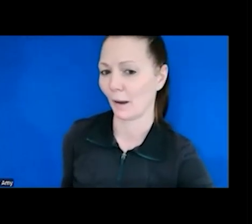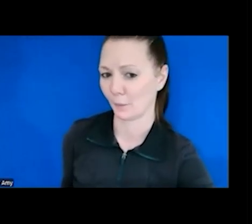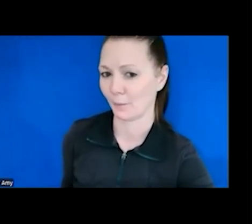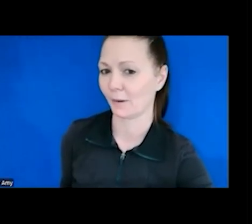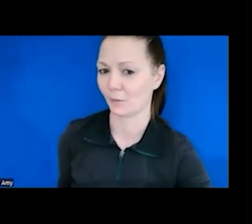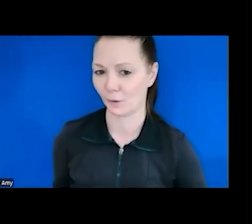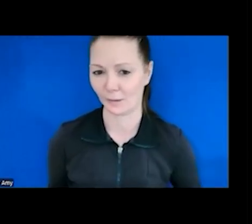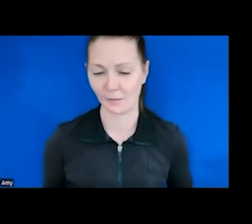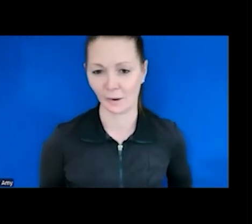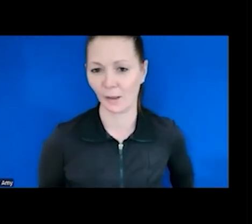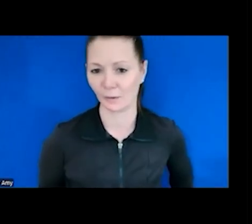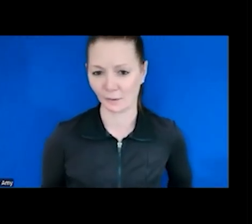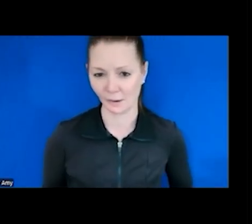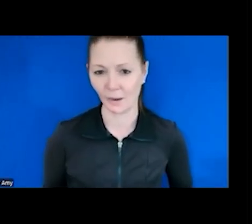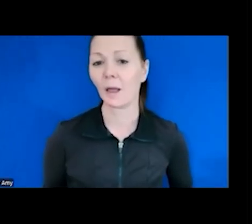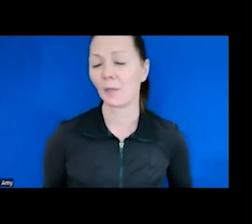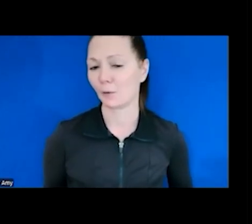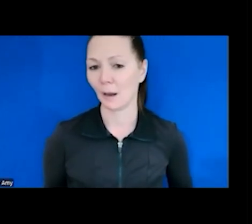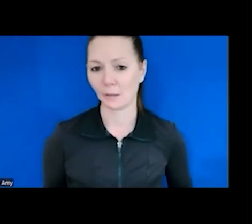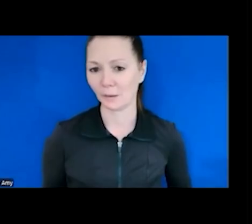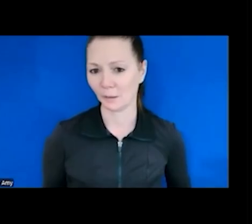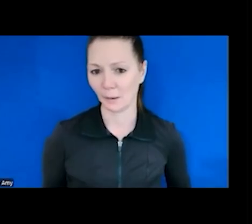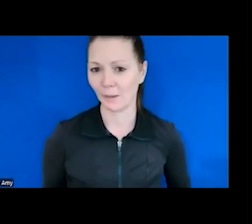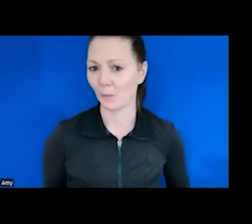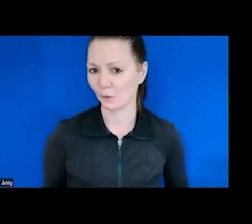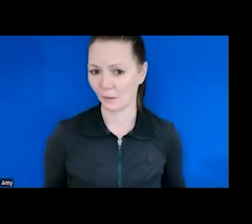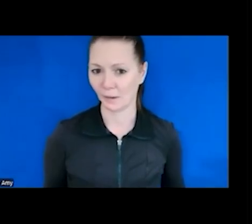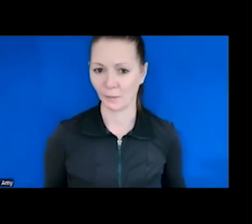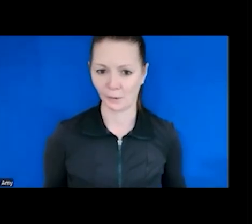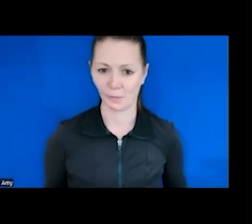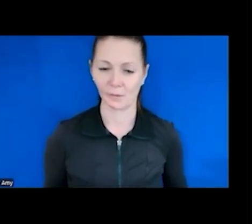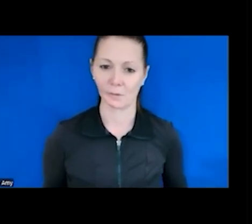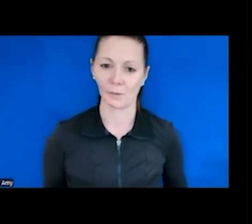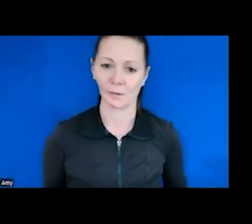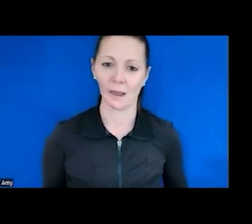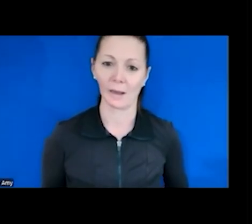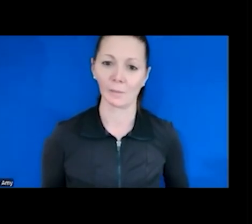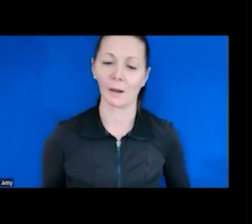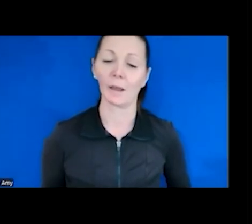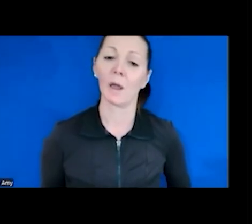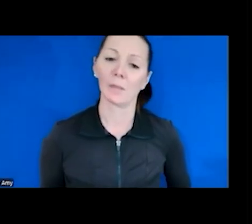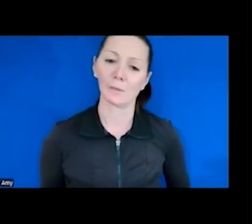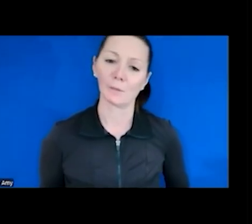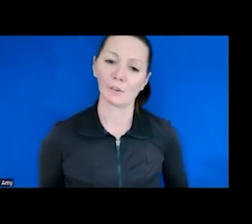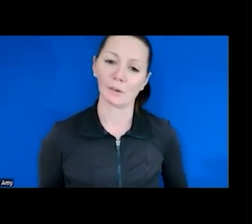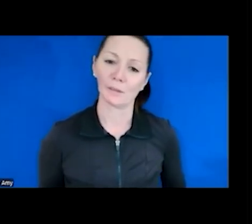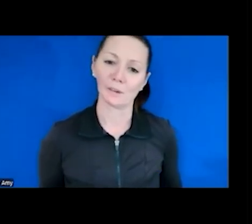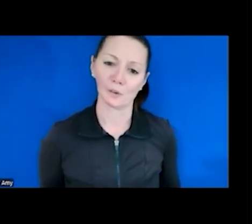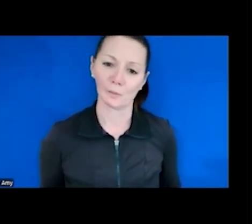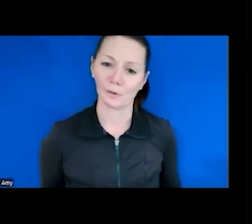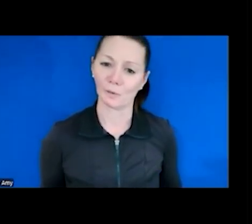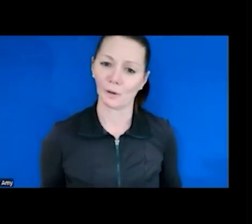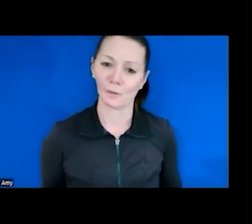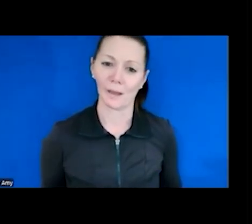a requirement because they're not a state entity. They're not legally bound to the American with Disability Act, but unfortunately